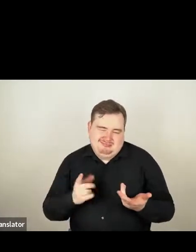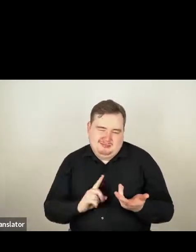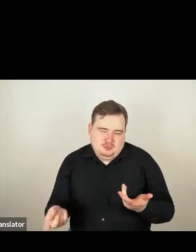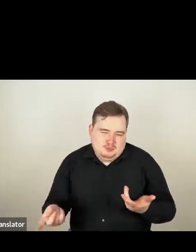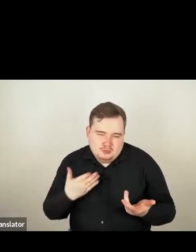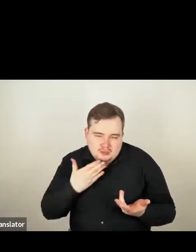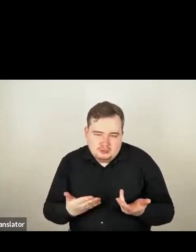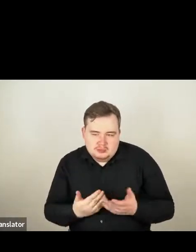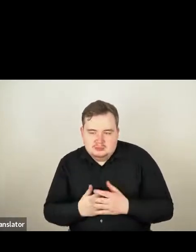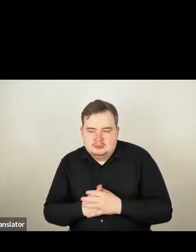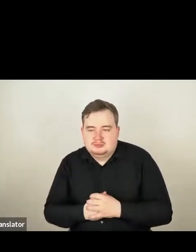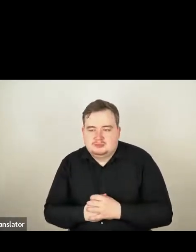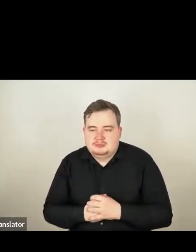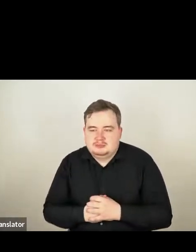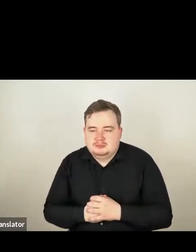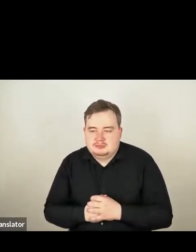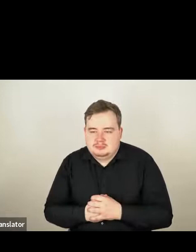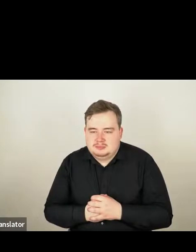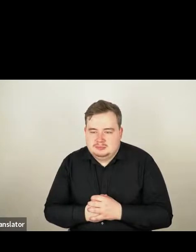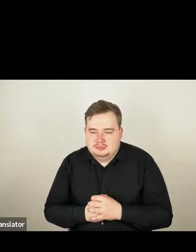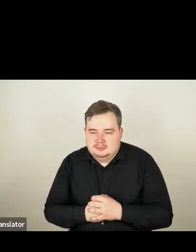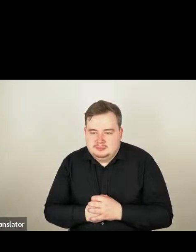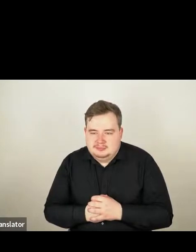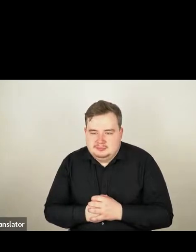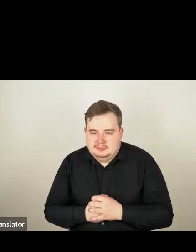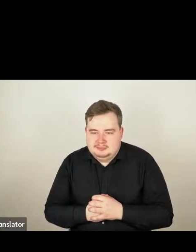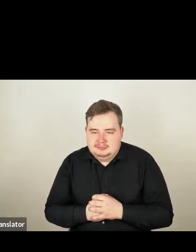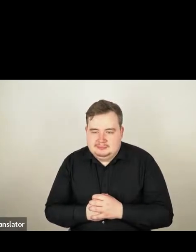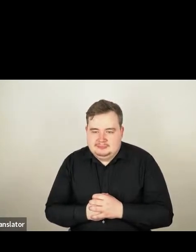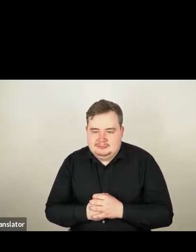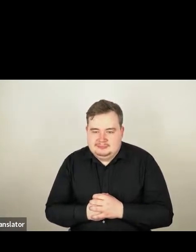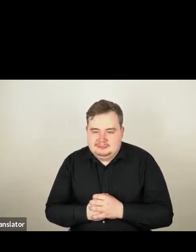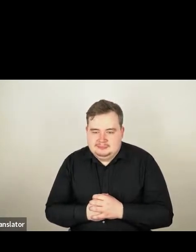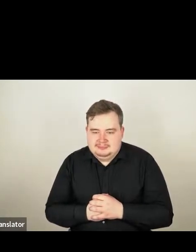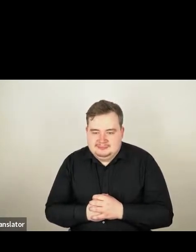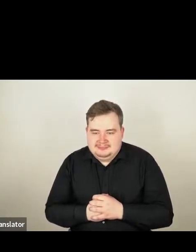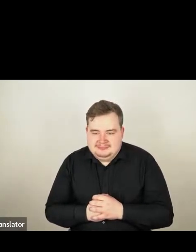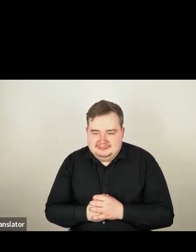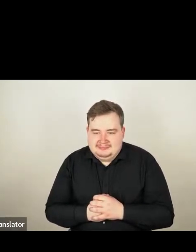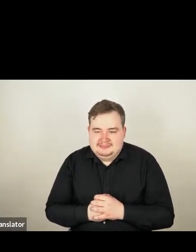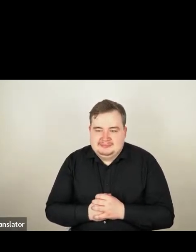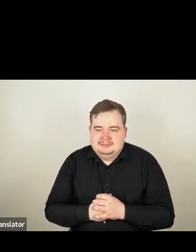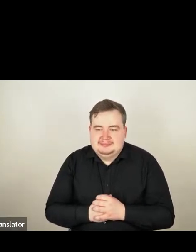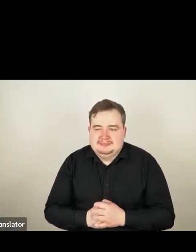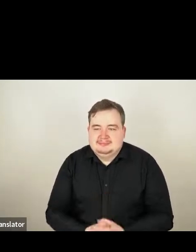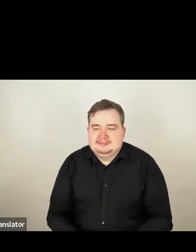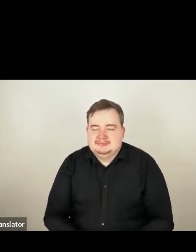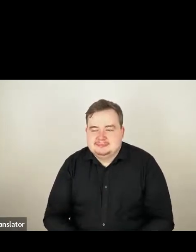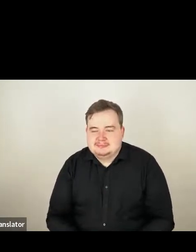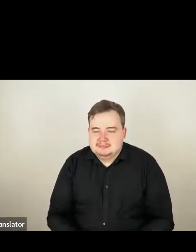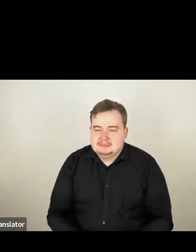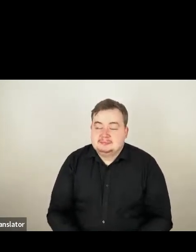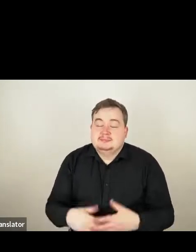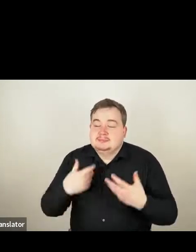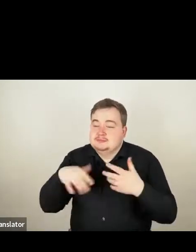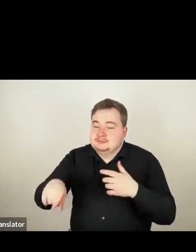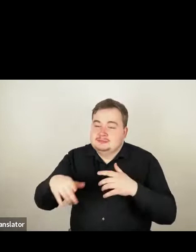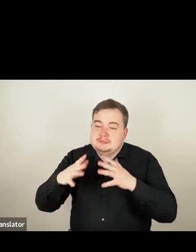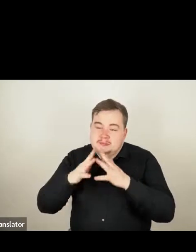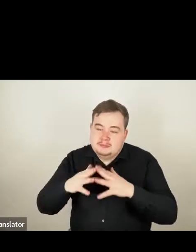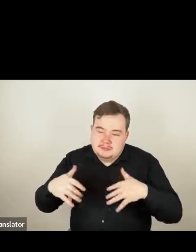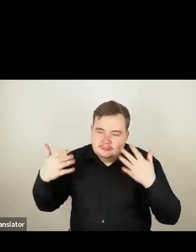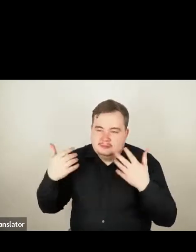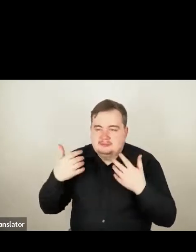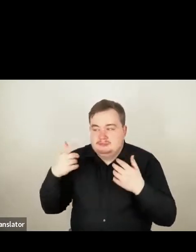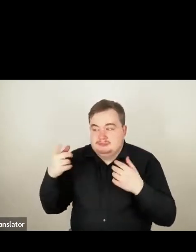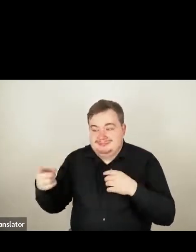childcare facilities in the UK Parliament. But before that, we had a family room. A family room, something which